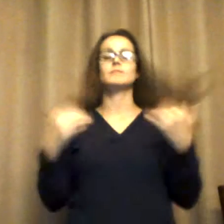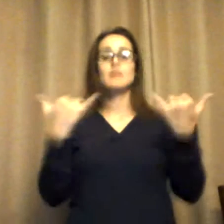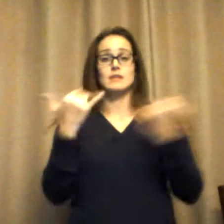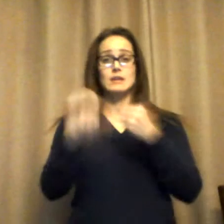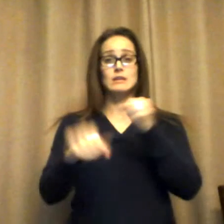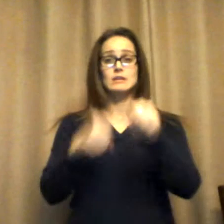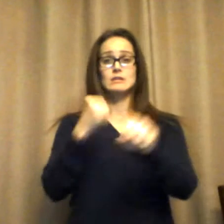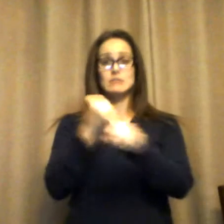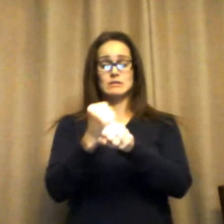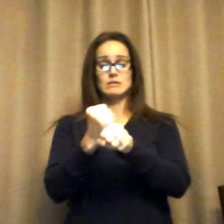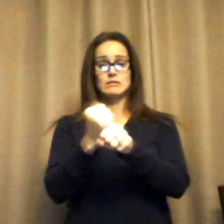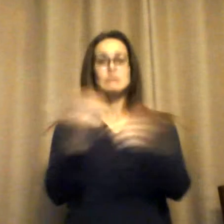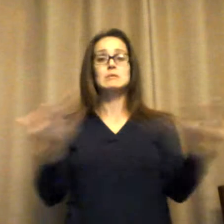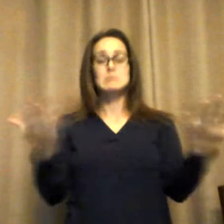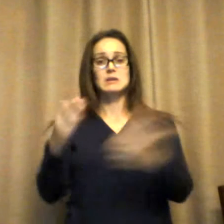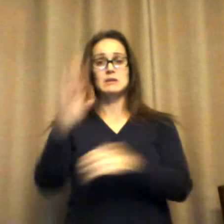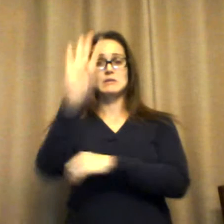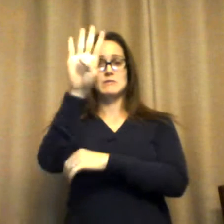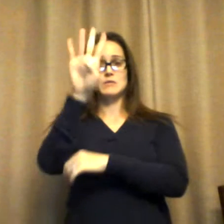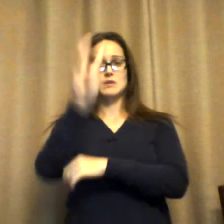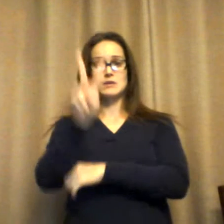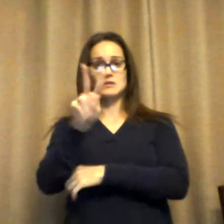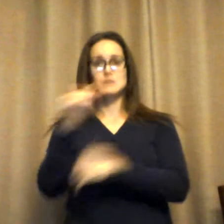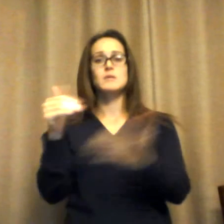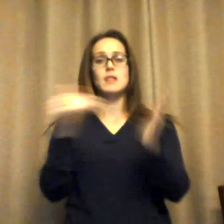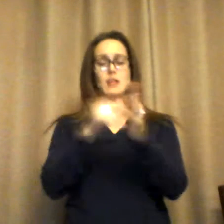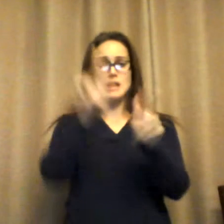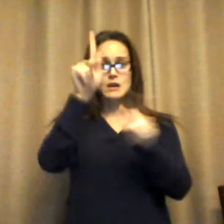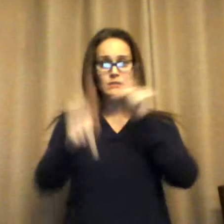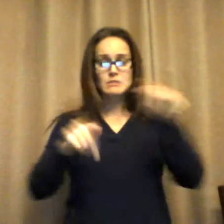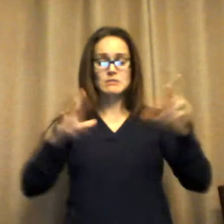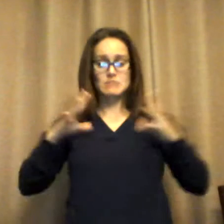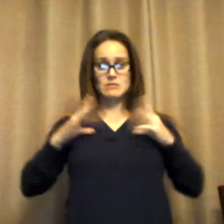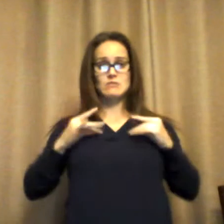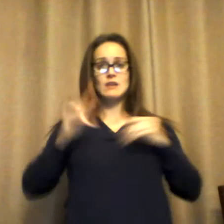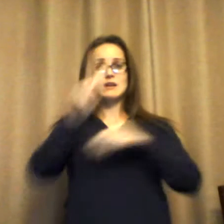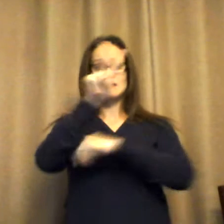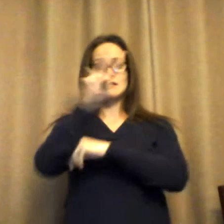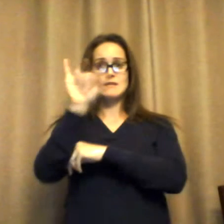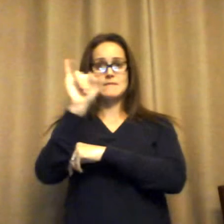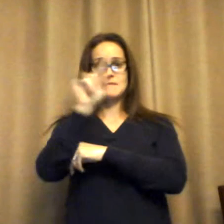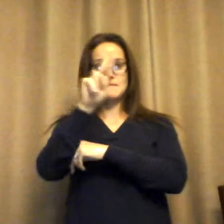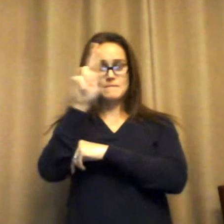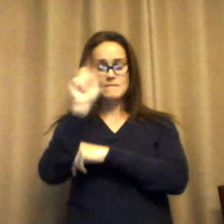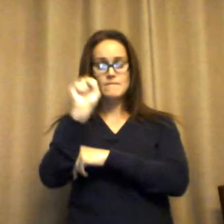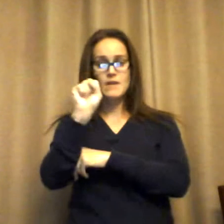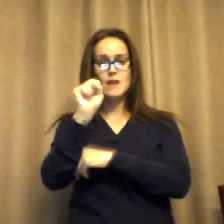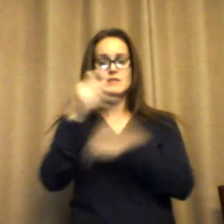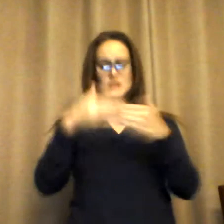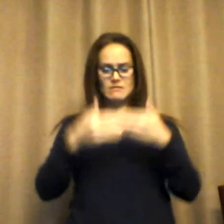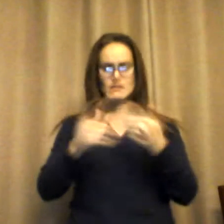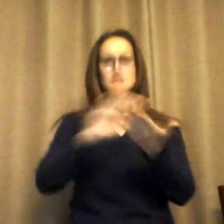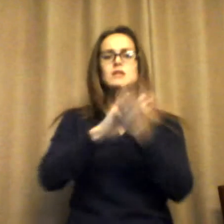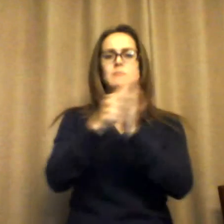year in the United States, 42,000 people will become infected with the virus that causes AIDS. AIDS is an